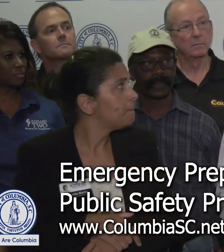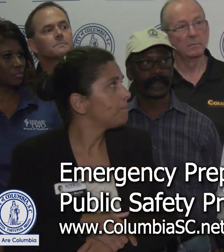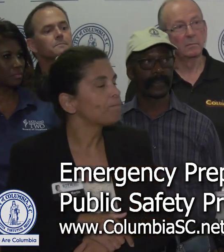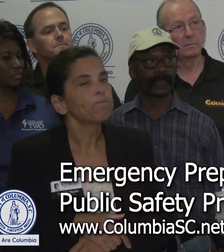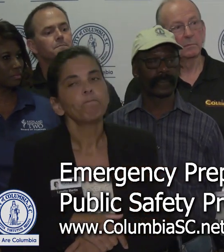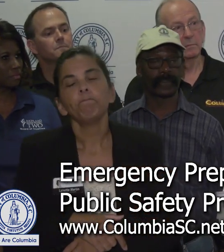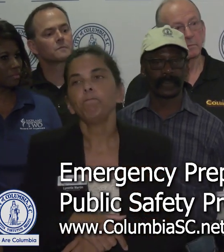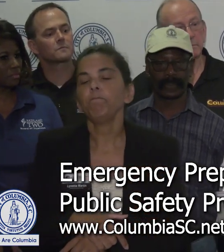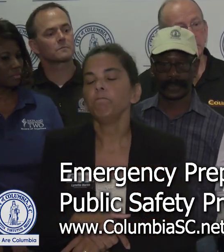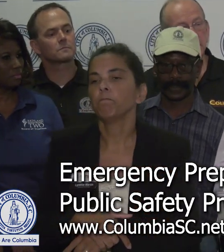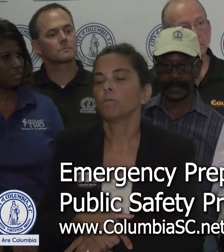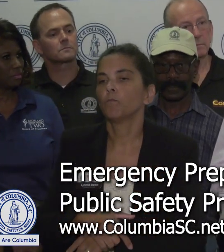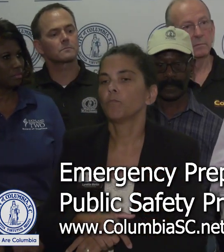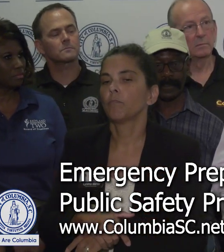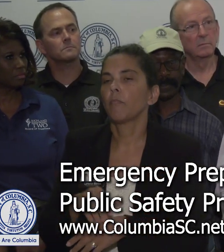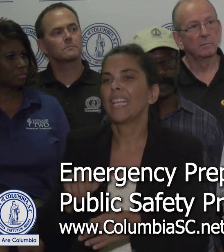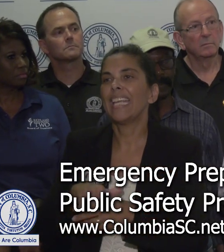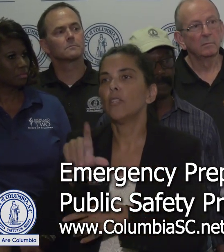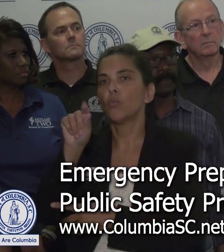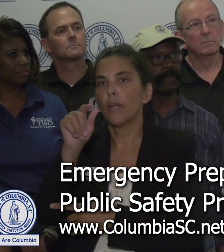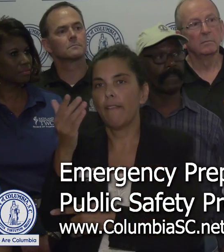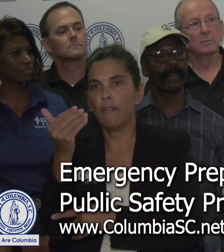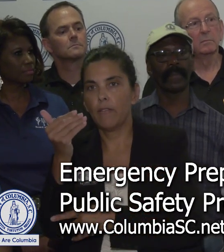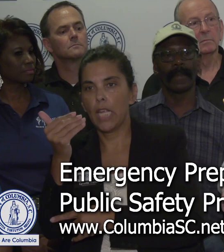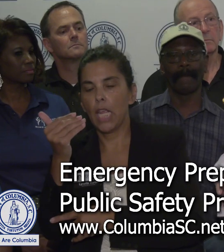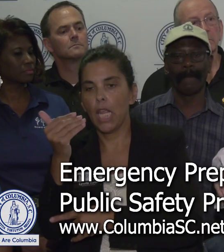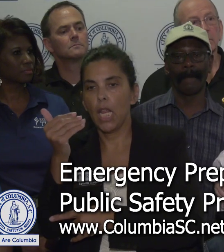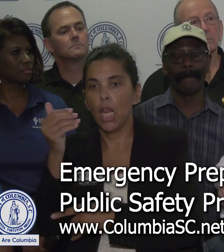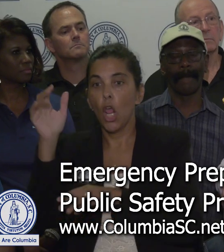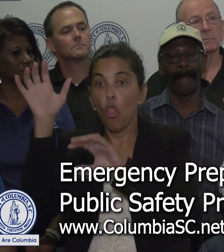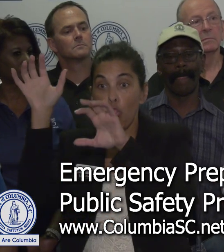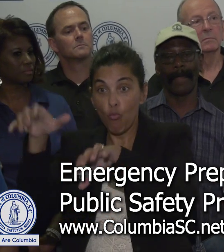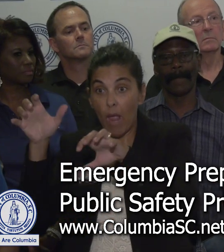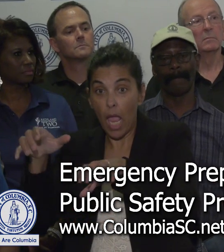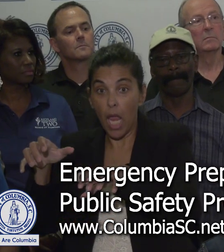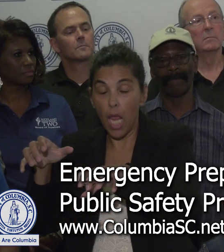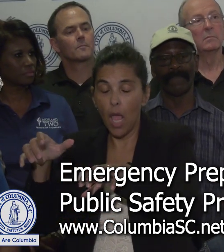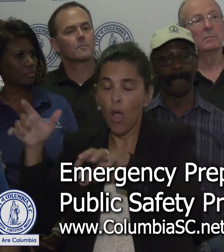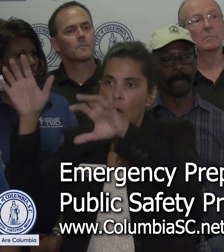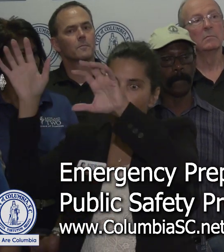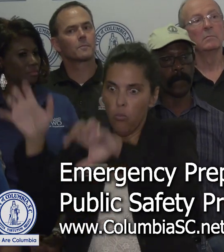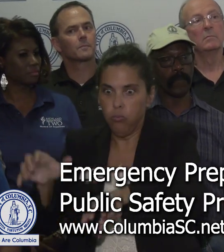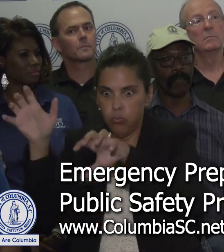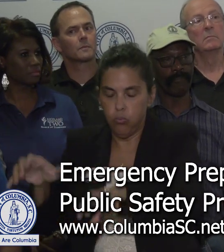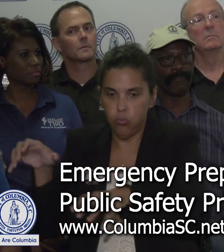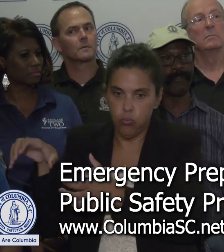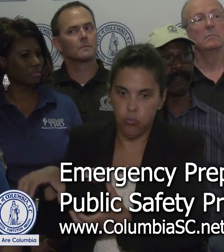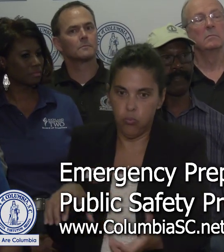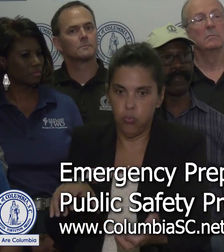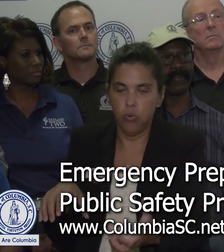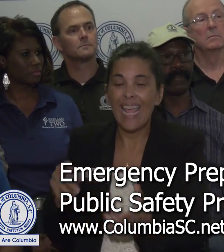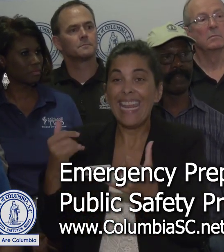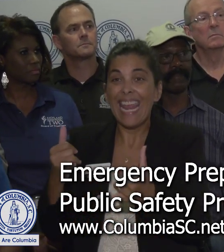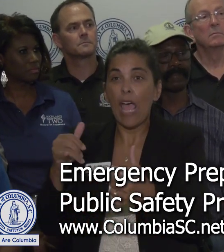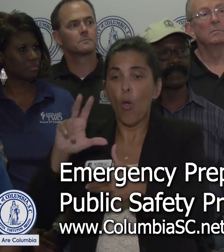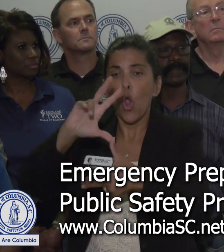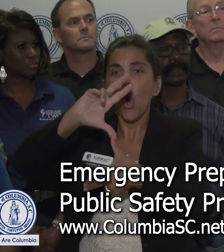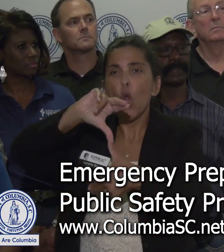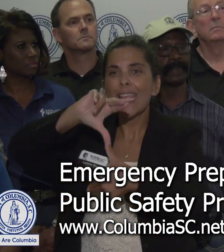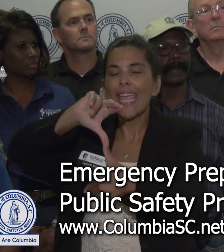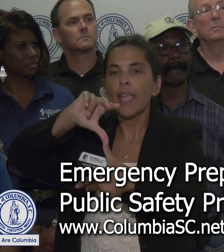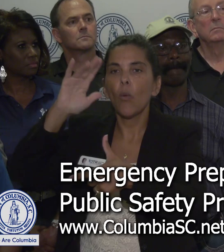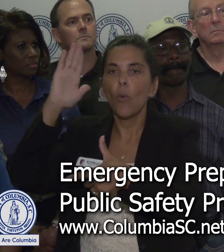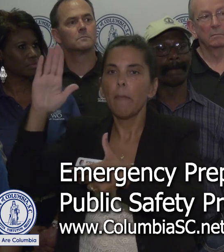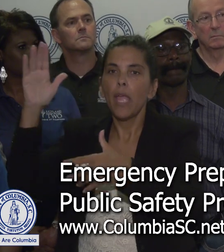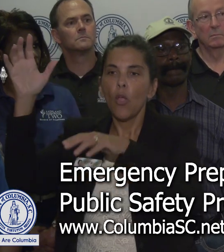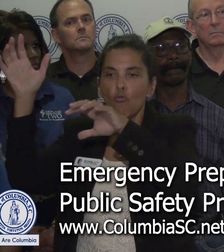I believe in 2015, the rain came at a very good clip. You know, this will be bands of rain. So if we can have some time for some of